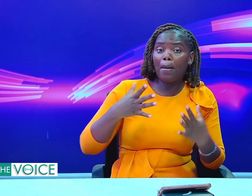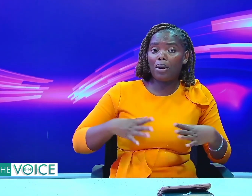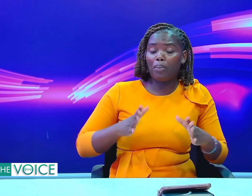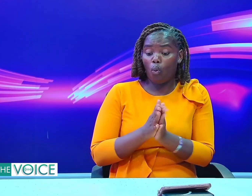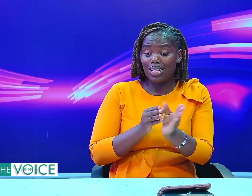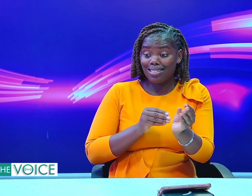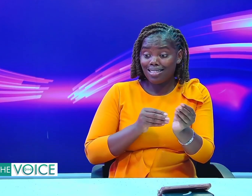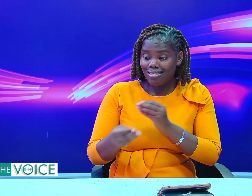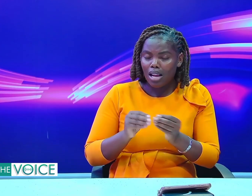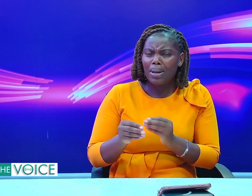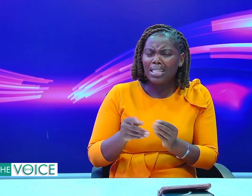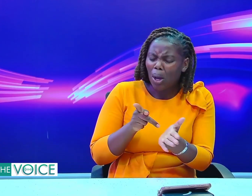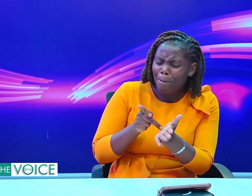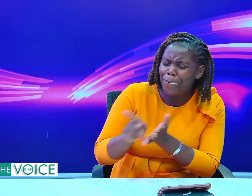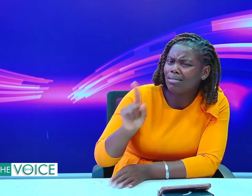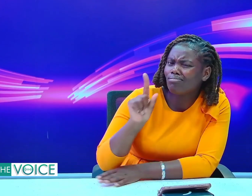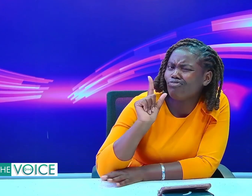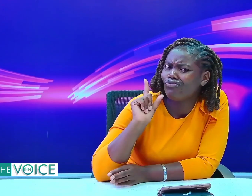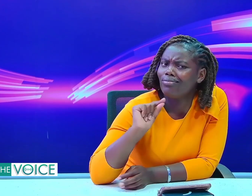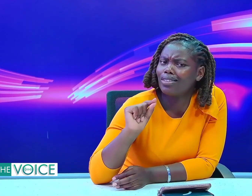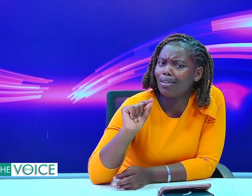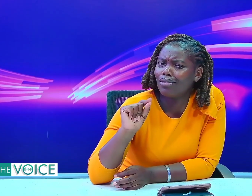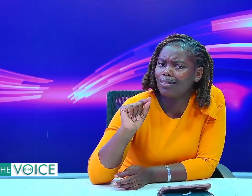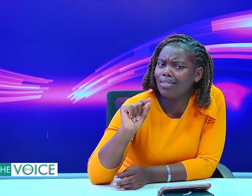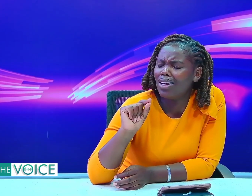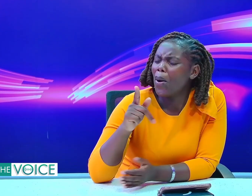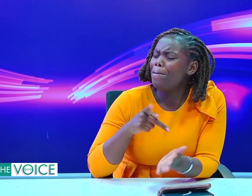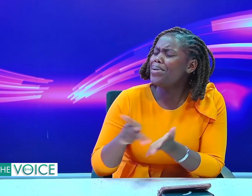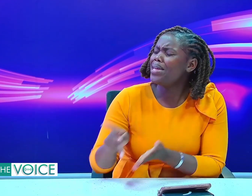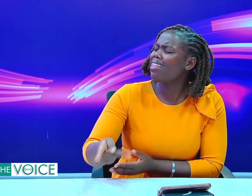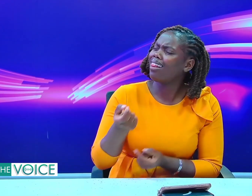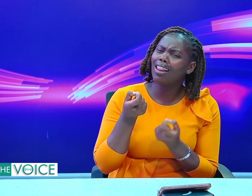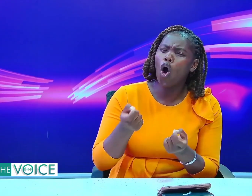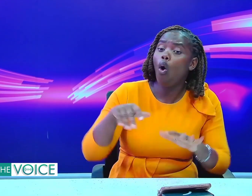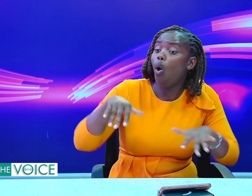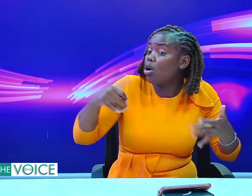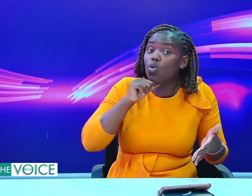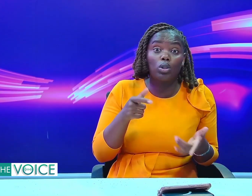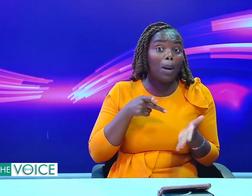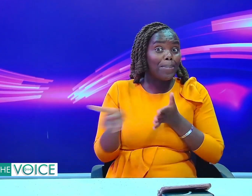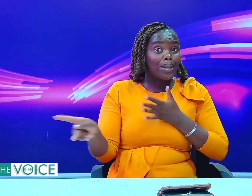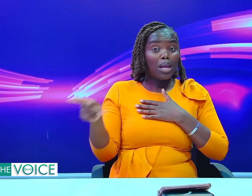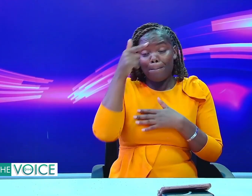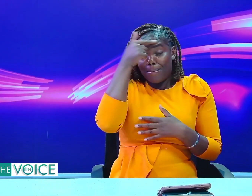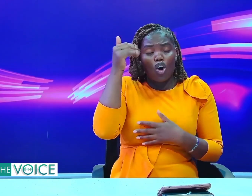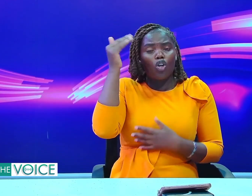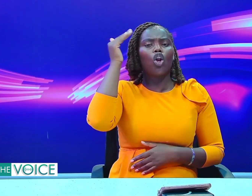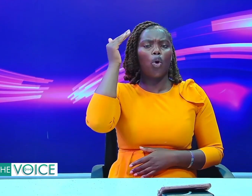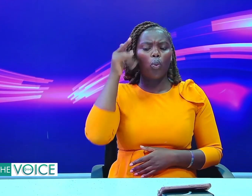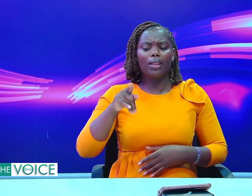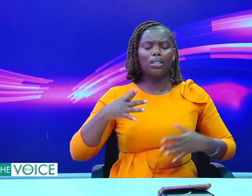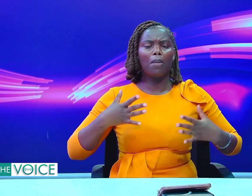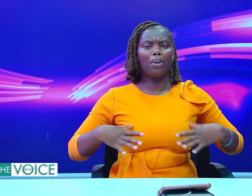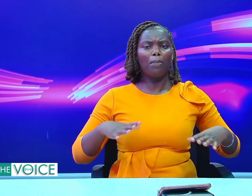try to employ people with disability, and the payment that they offer is not decent and it's not